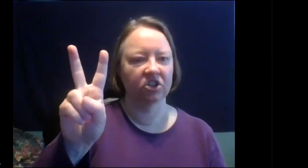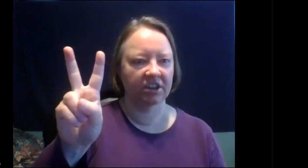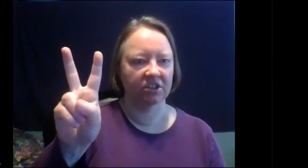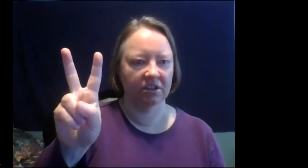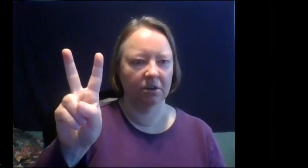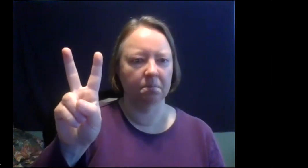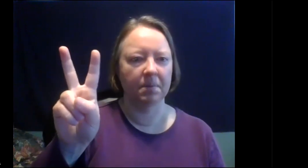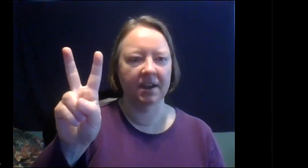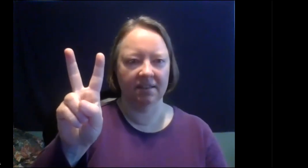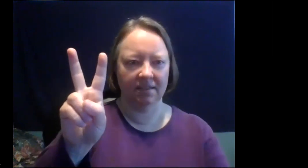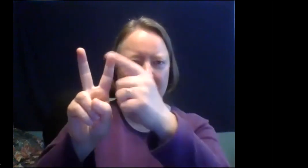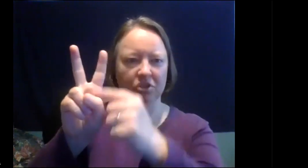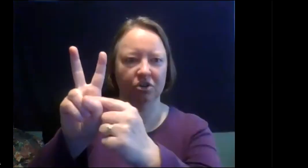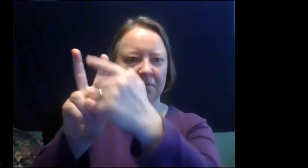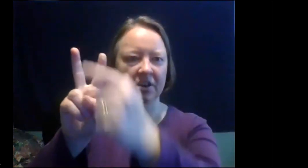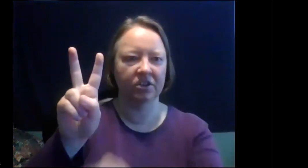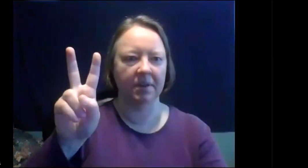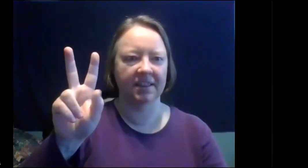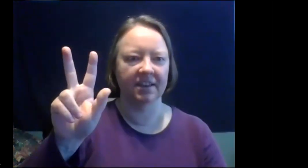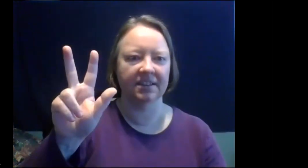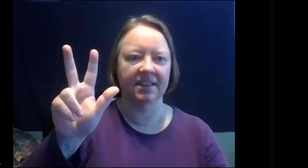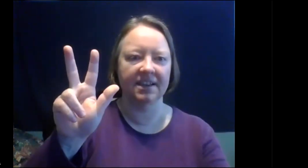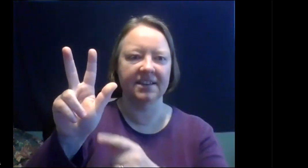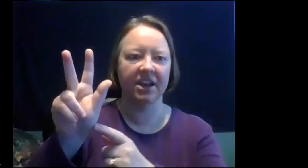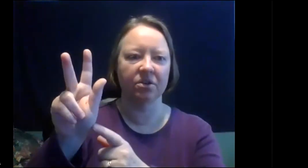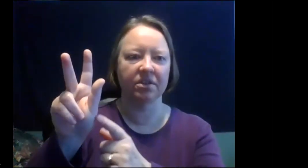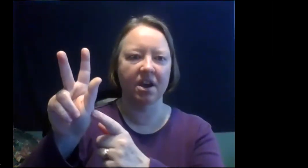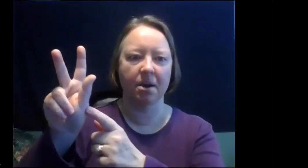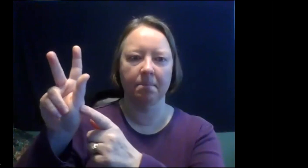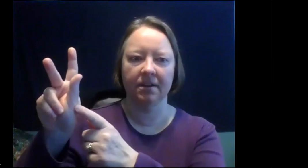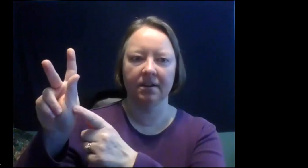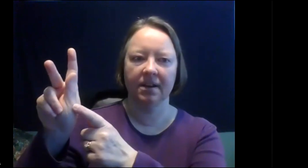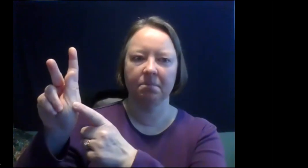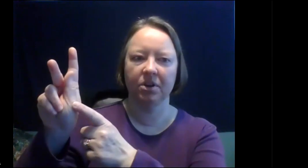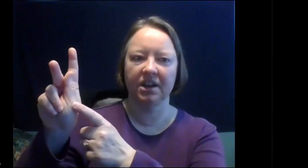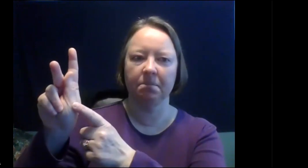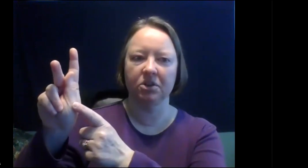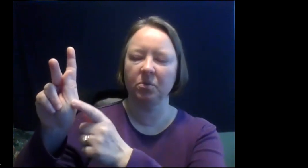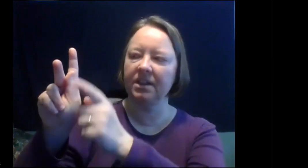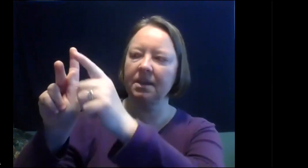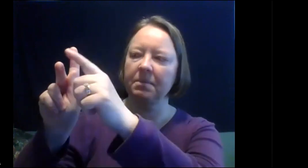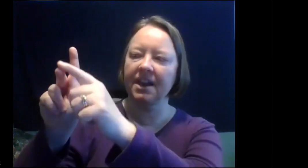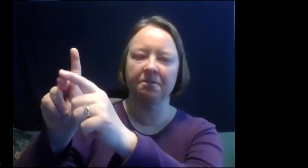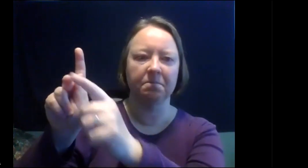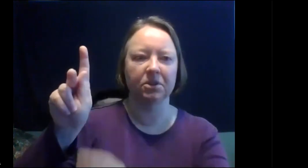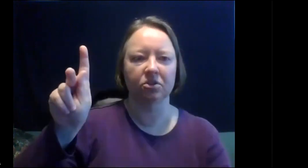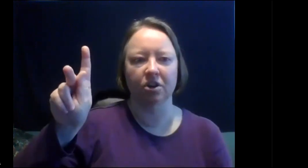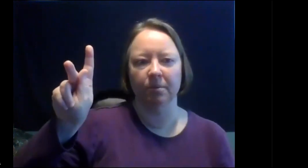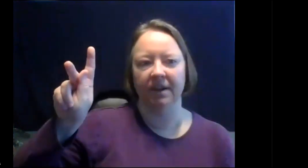suggest put your two fingers up like this and then take your thumb put it in between them and have Mr.